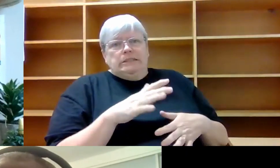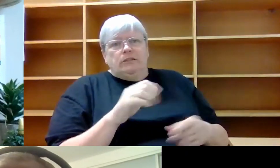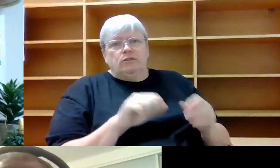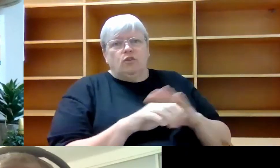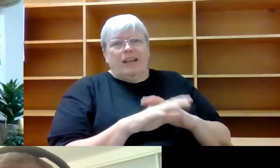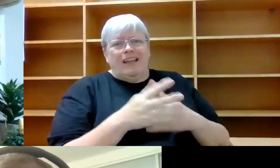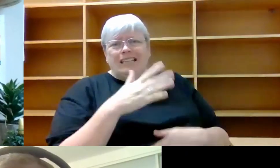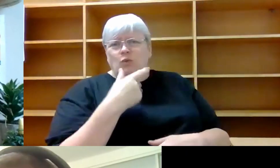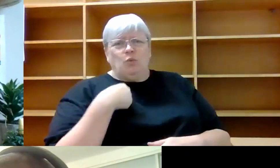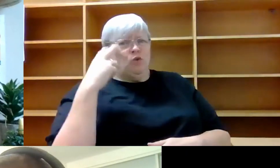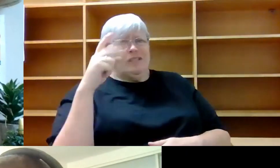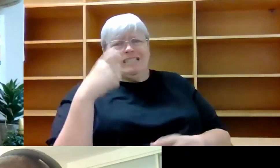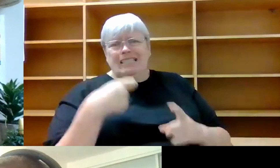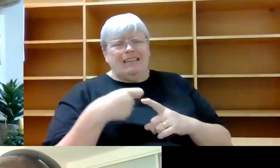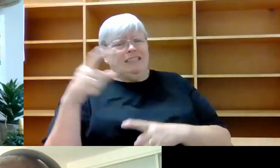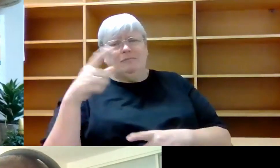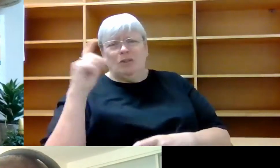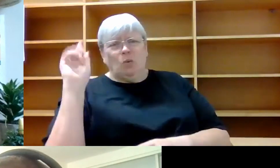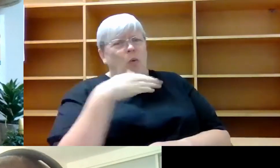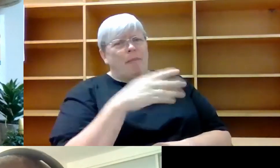didn't want to see Keverton whipped again.